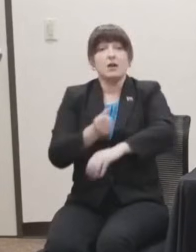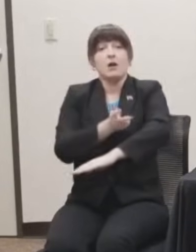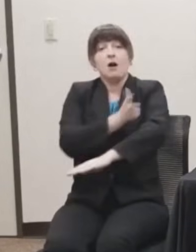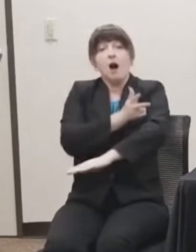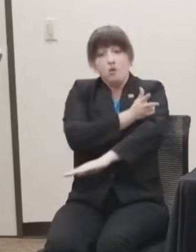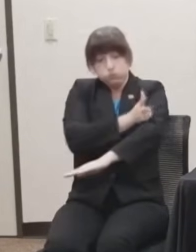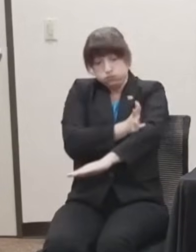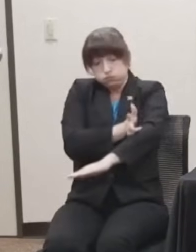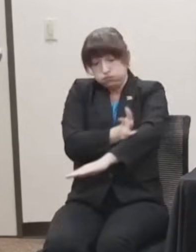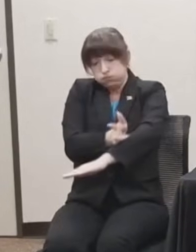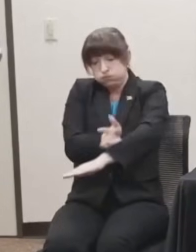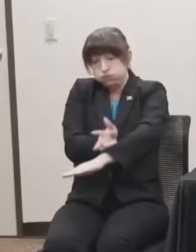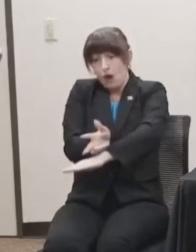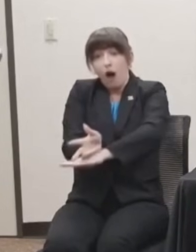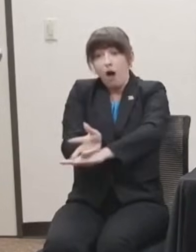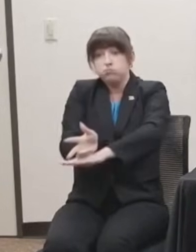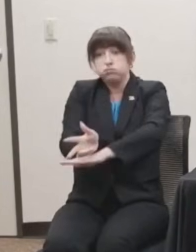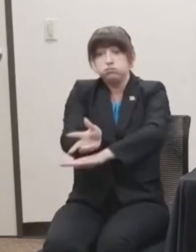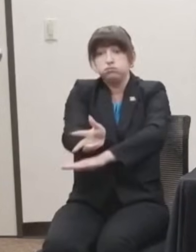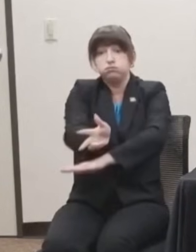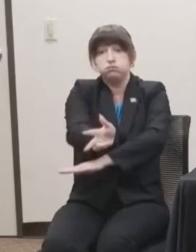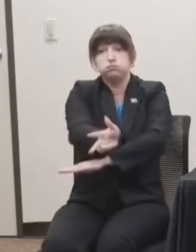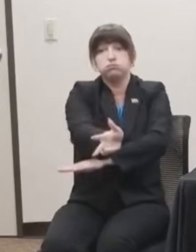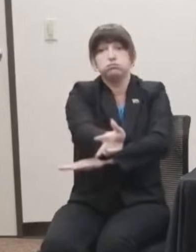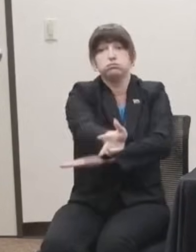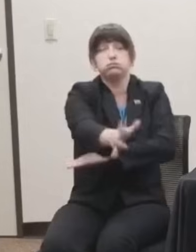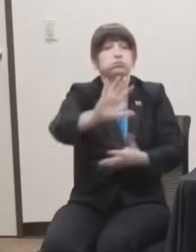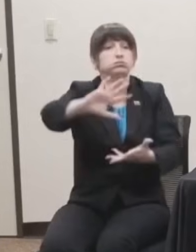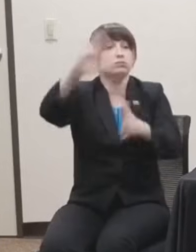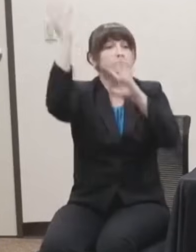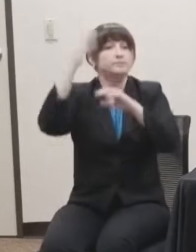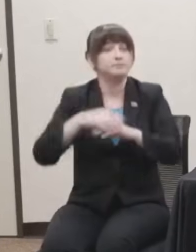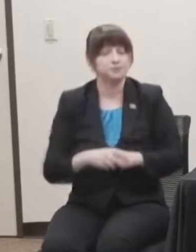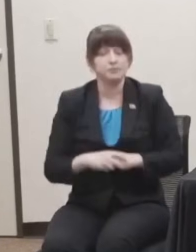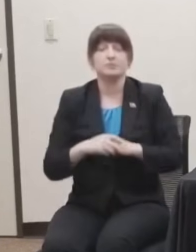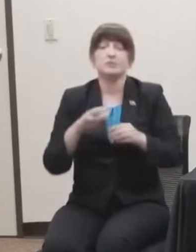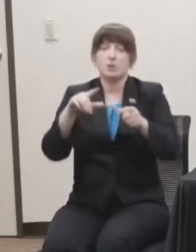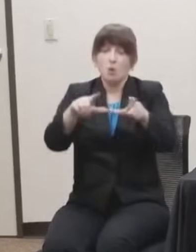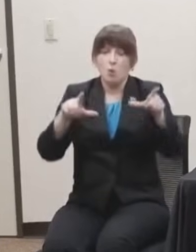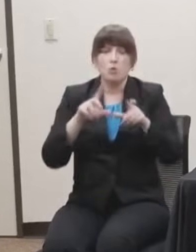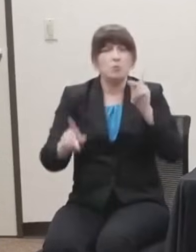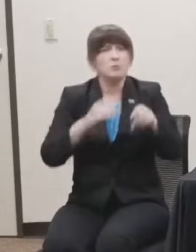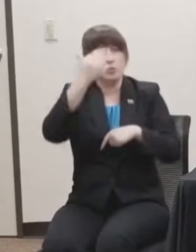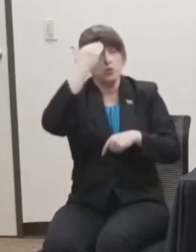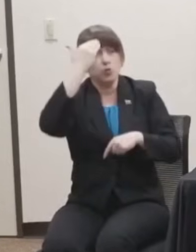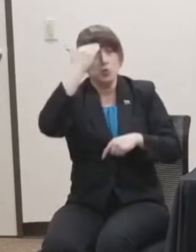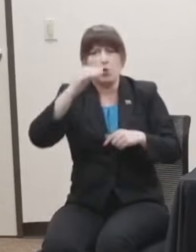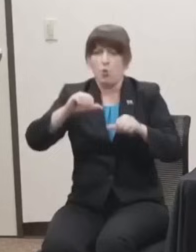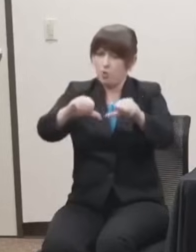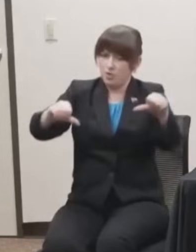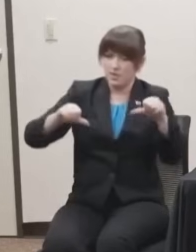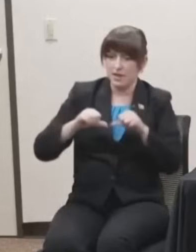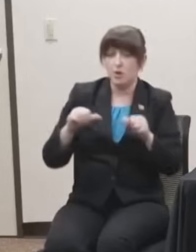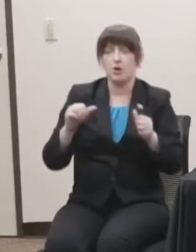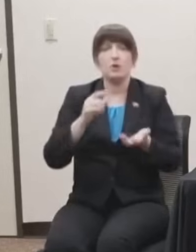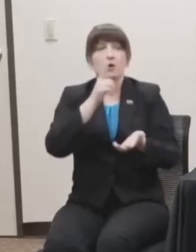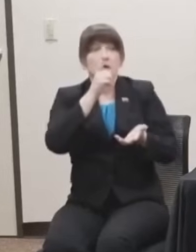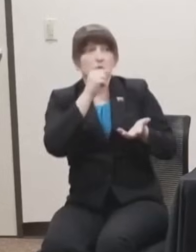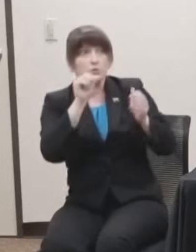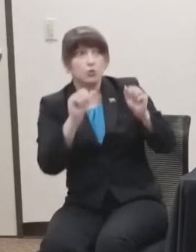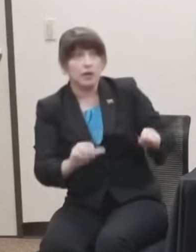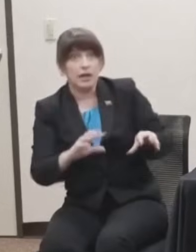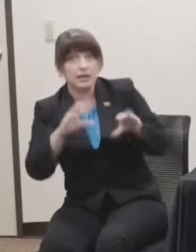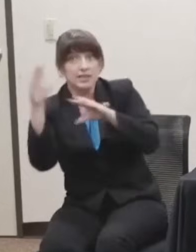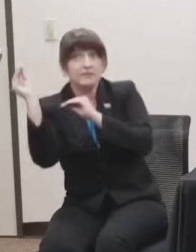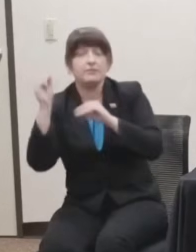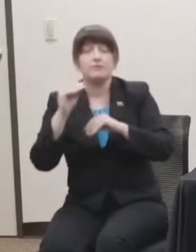officials know the best about the terrain, about the danger spots and things like that, about who might be able to evacuate,